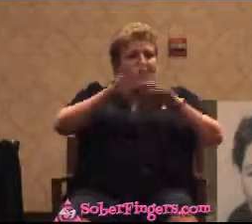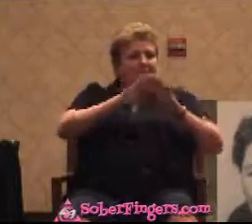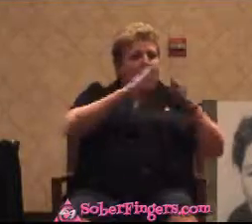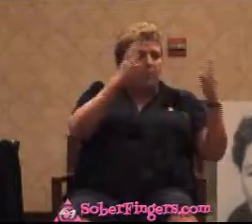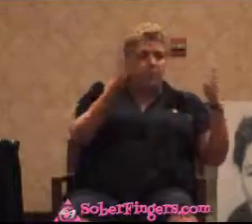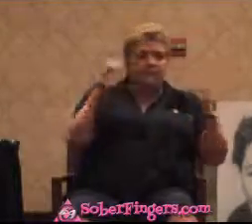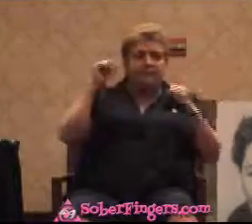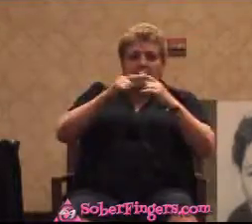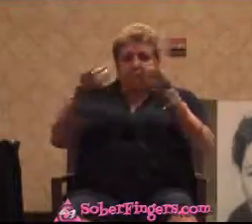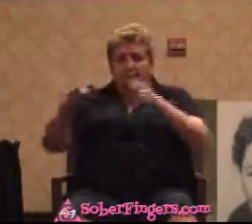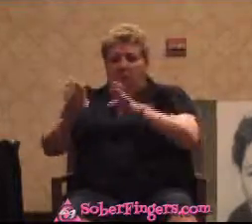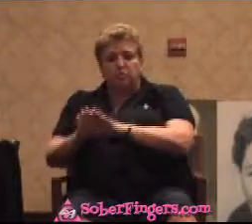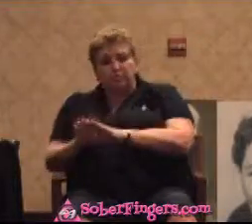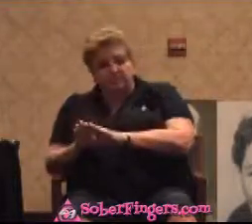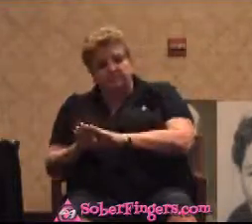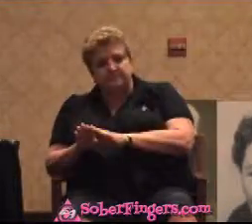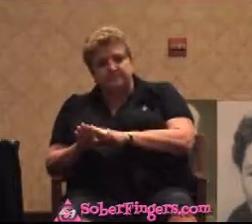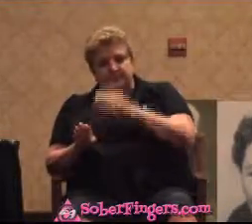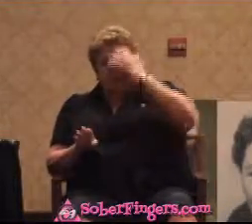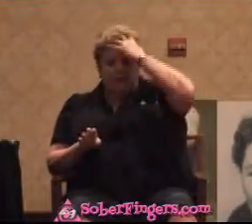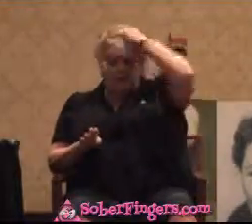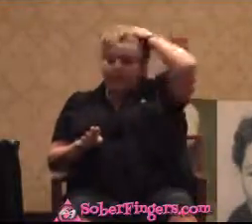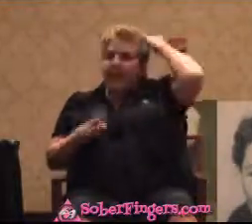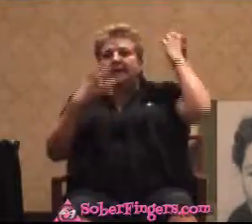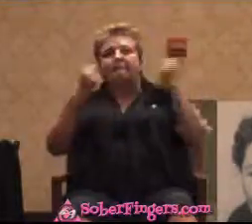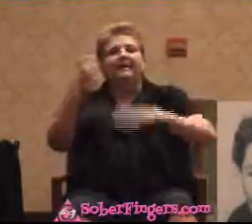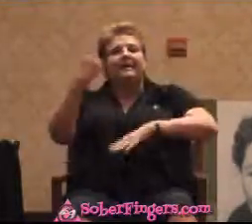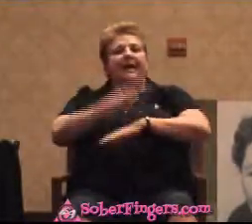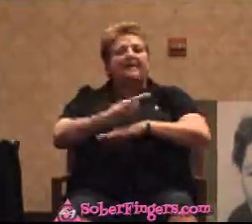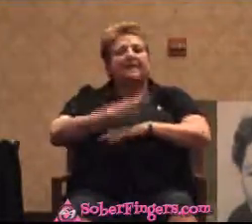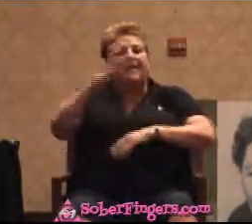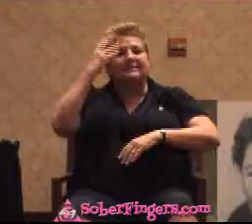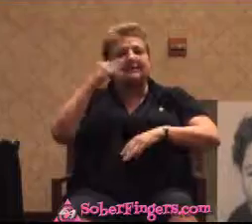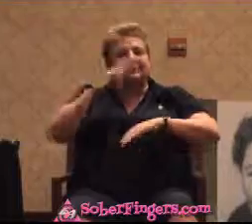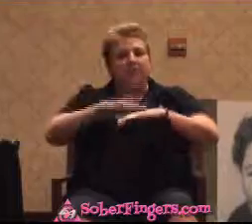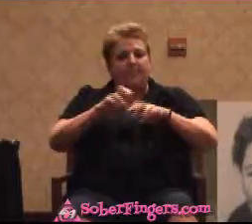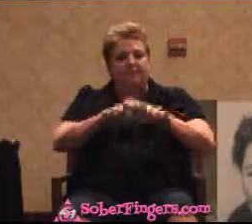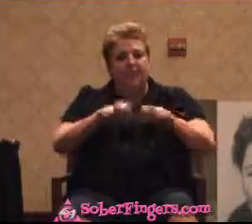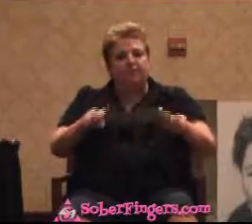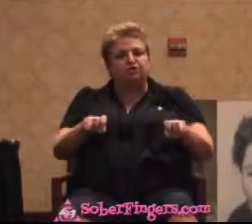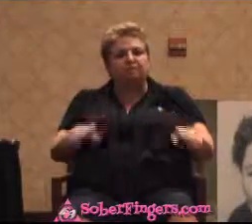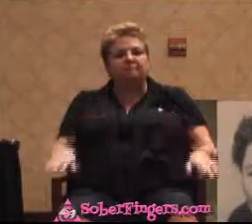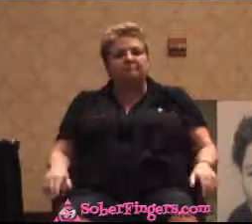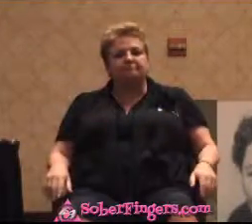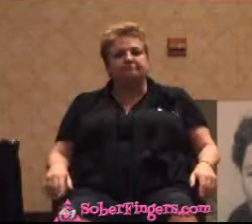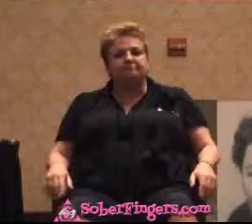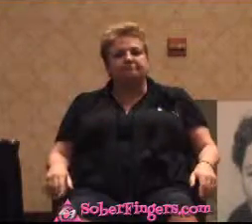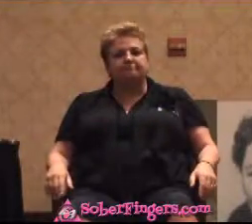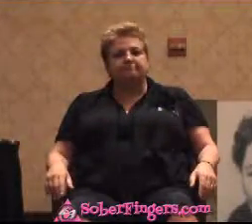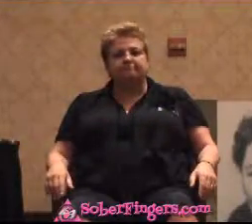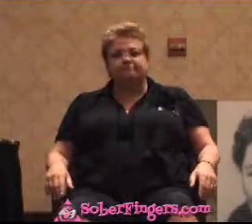closed. And many days I slept on that bench. I wasn't leaving the